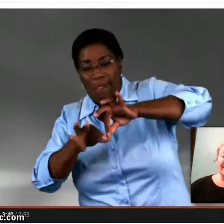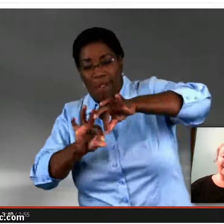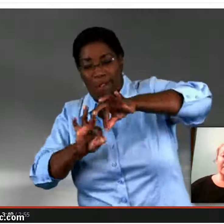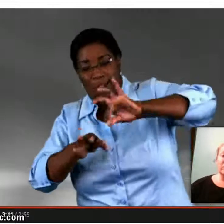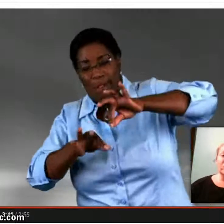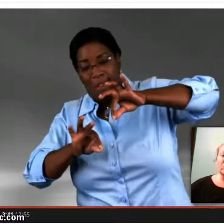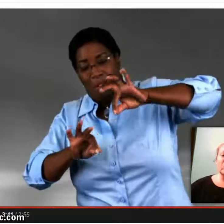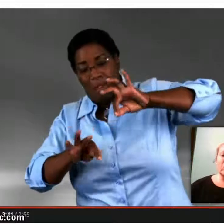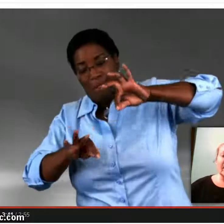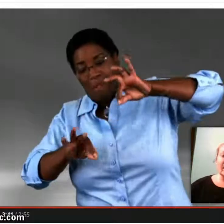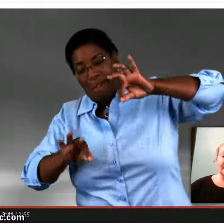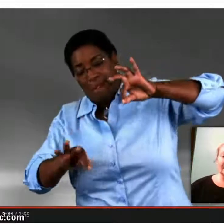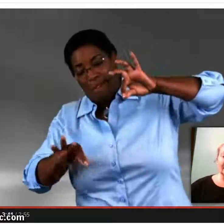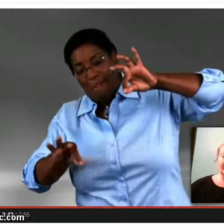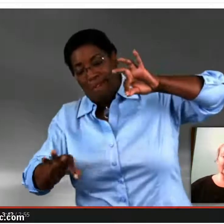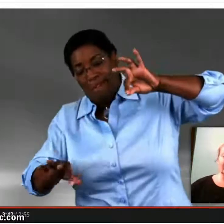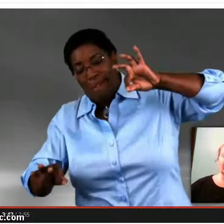and you're going to